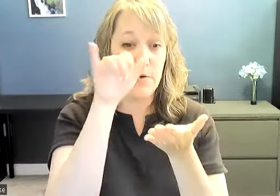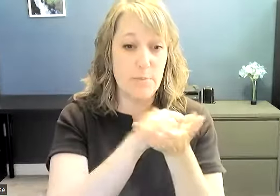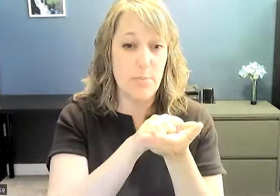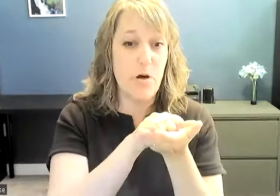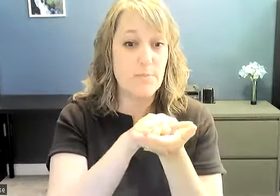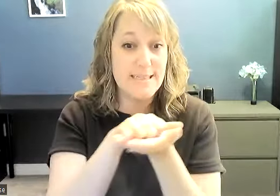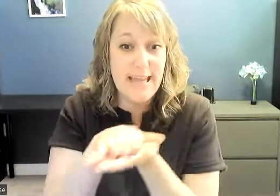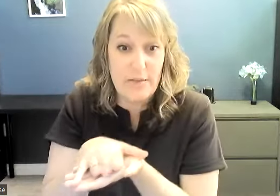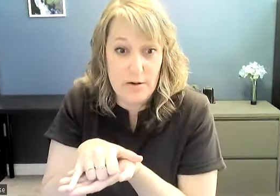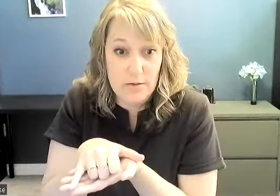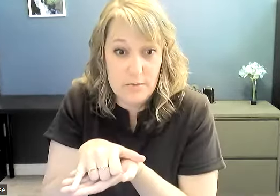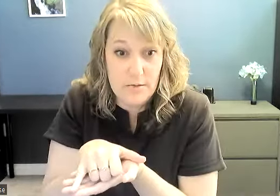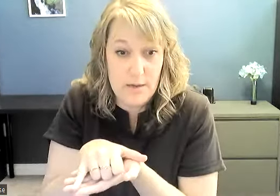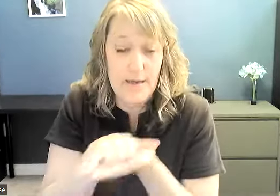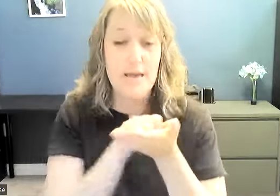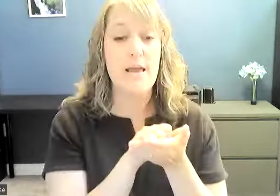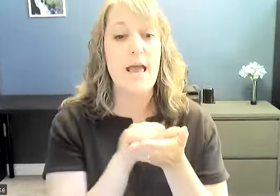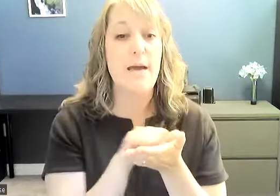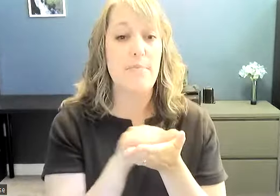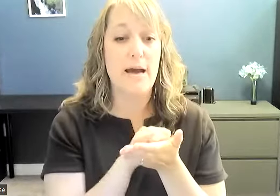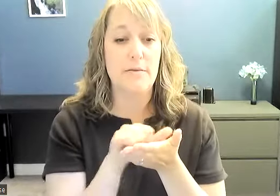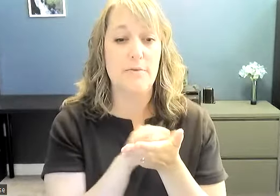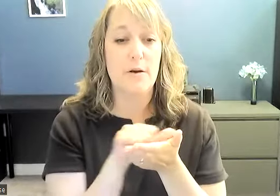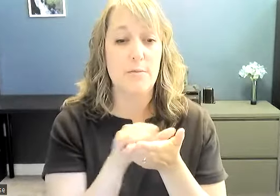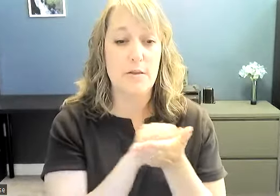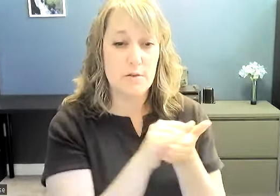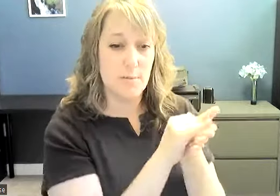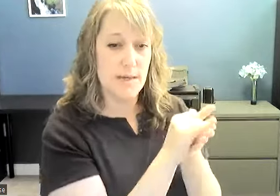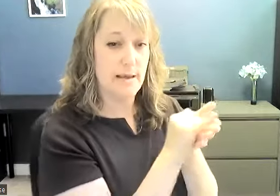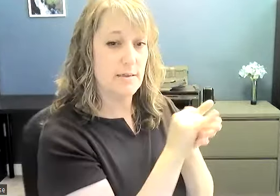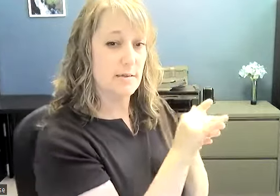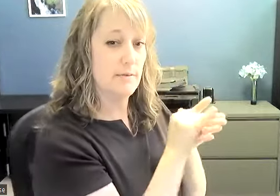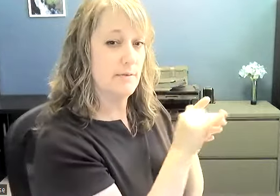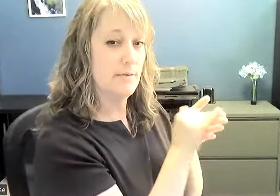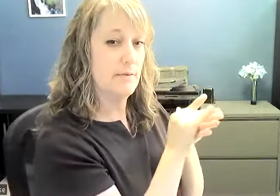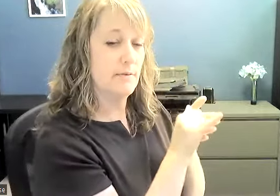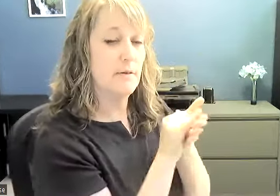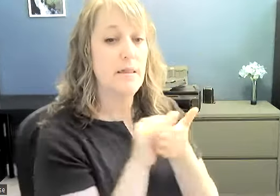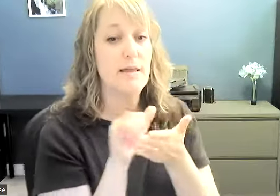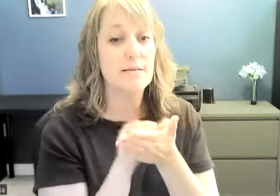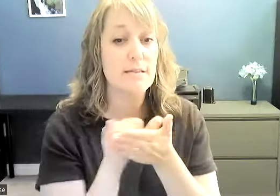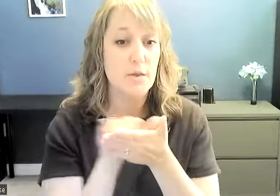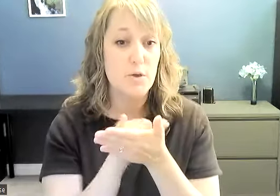to put palms together, okay, and back and forth with your dominant hand. That's New